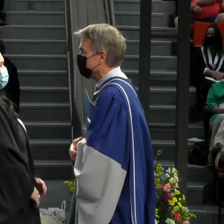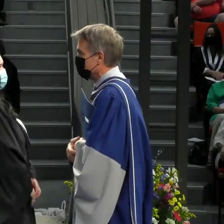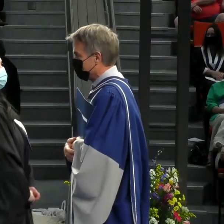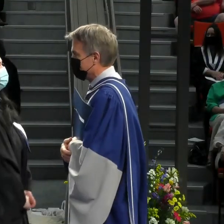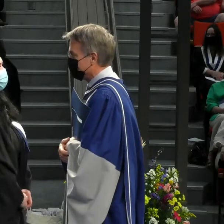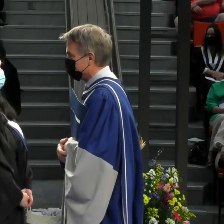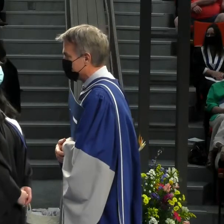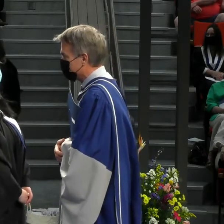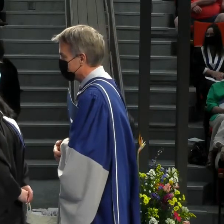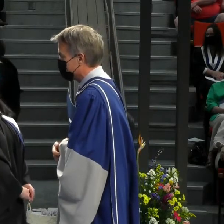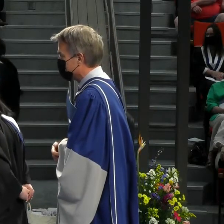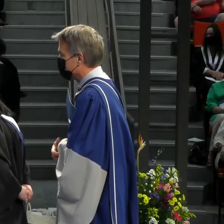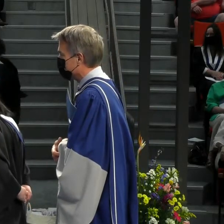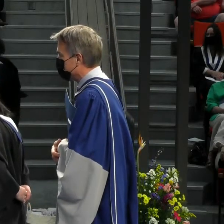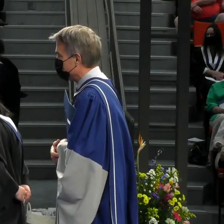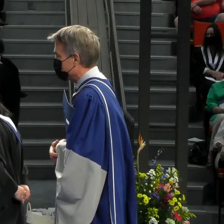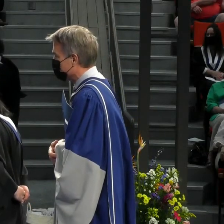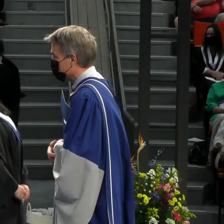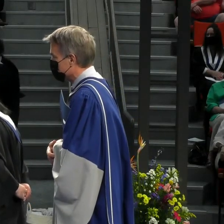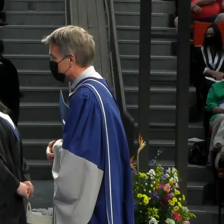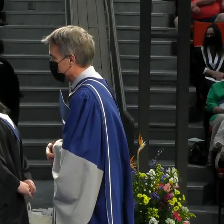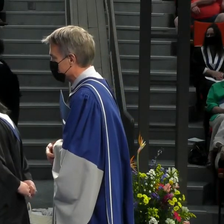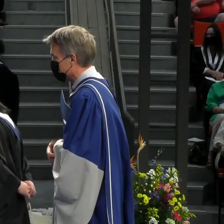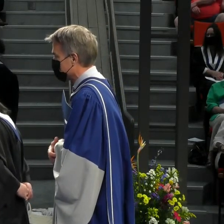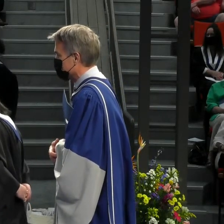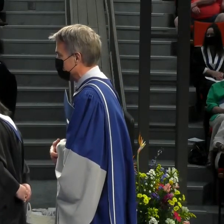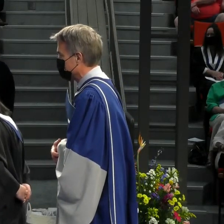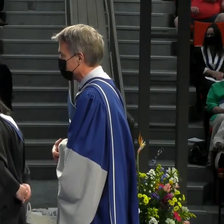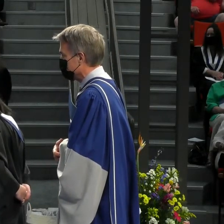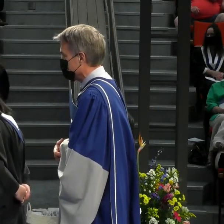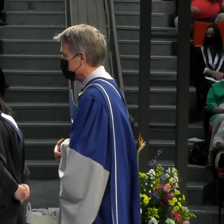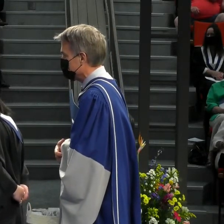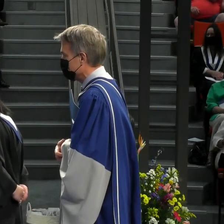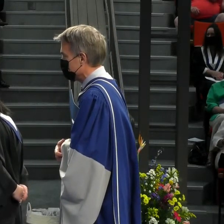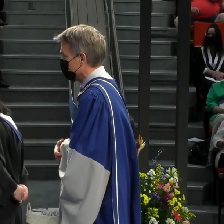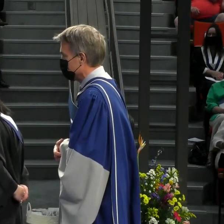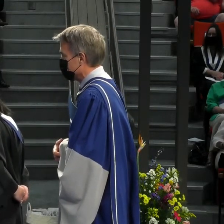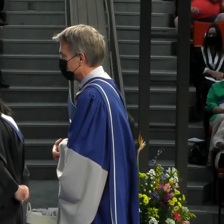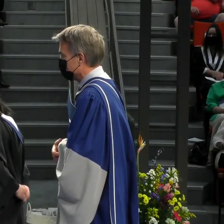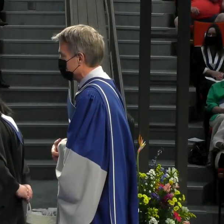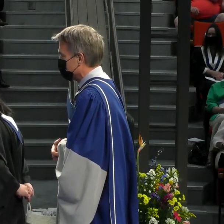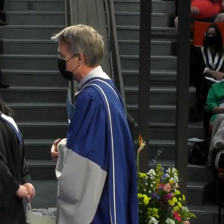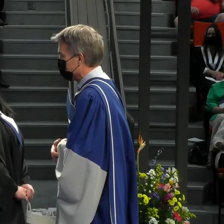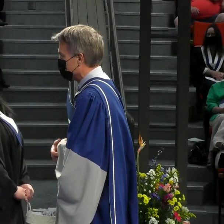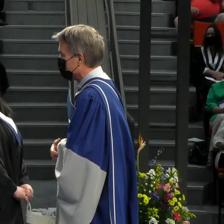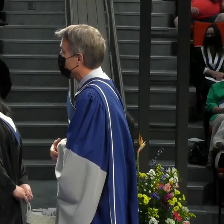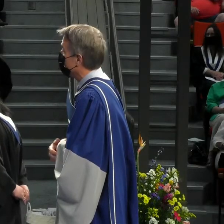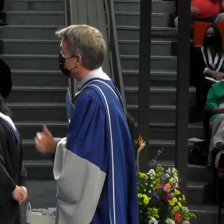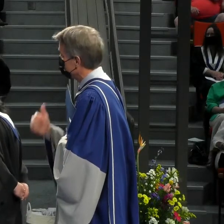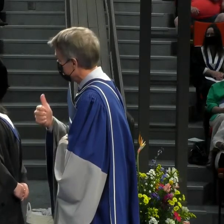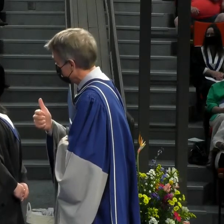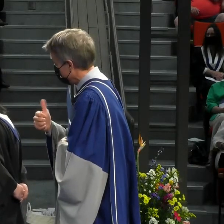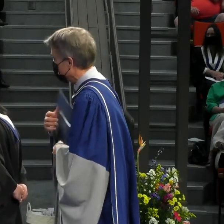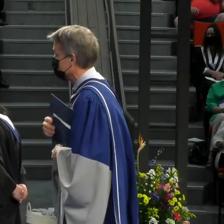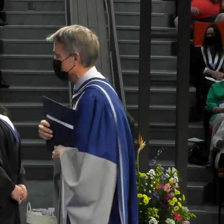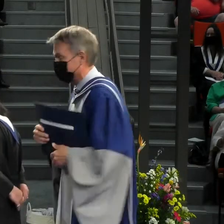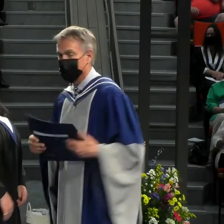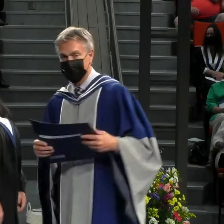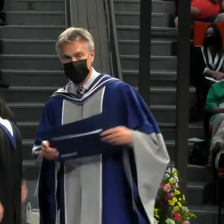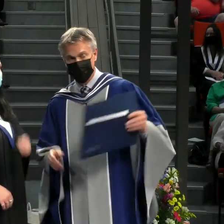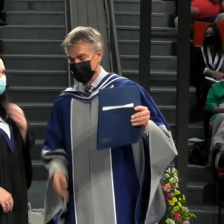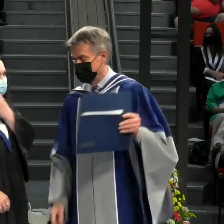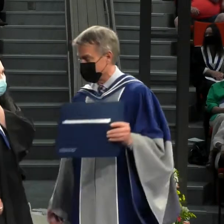birth, there's a date of passing, and in the middle is a small little dash. And he